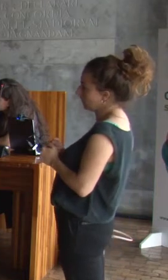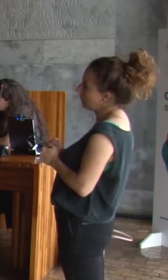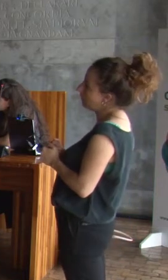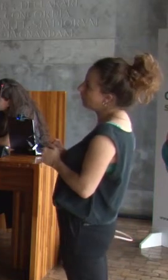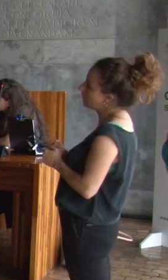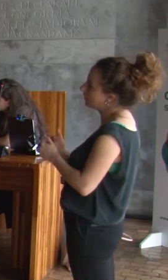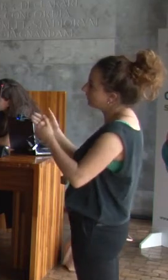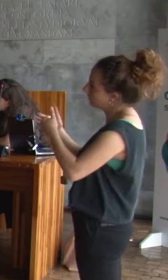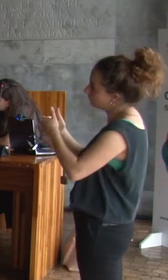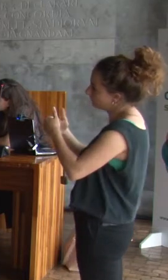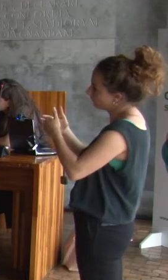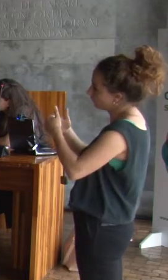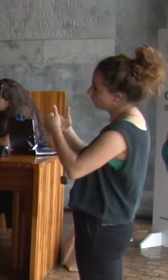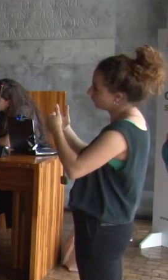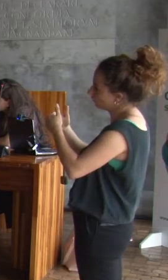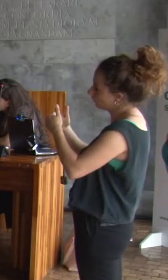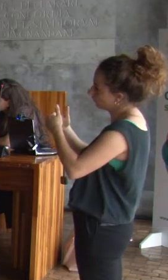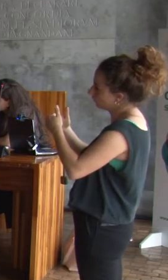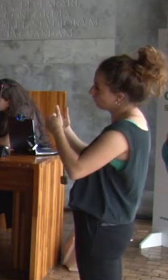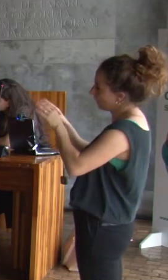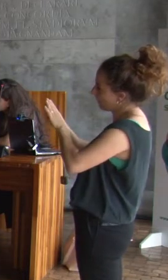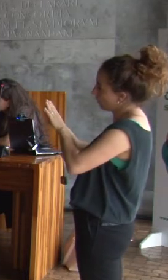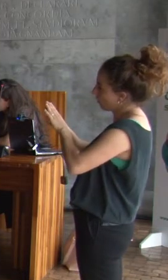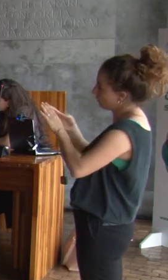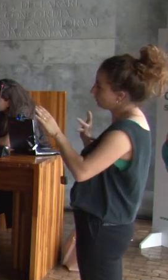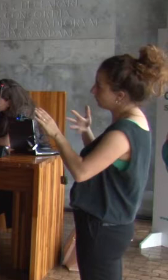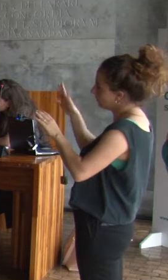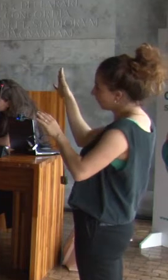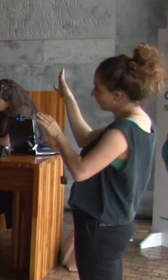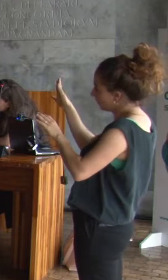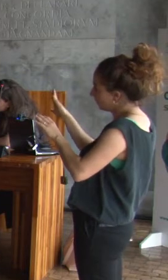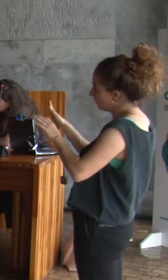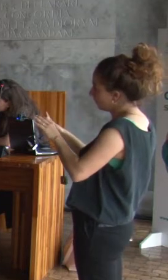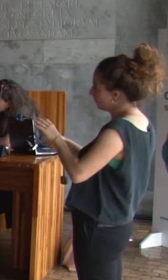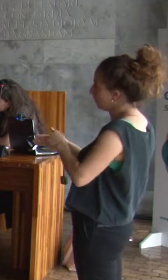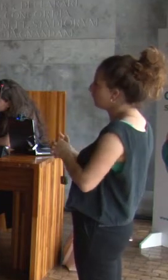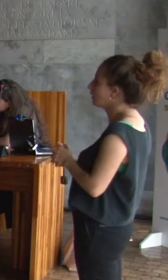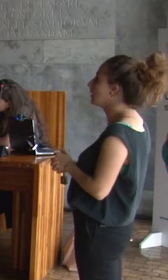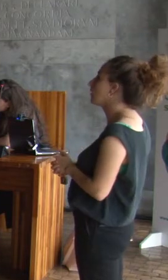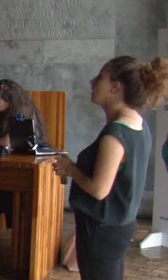Next to the doors, there are medallions that you can touch.